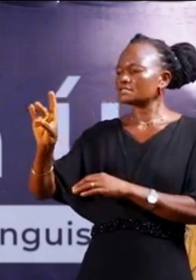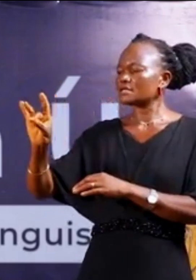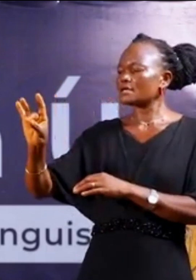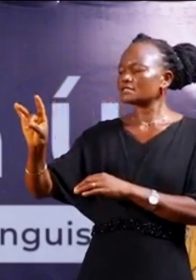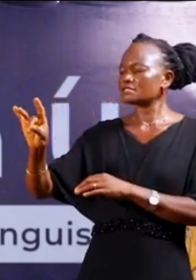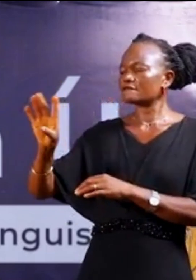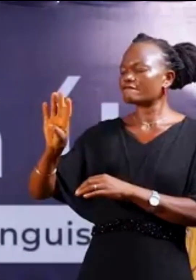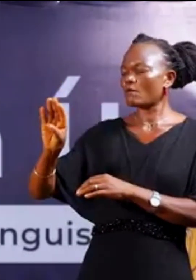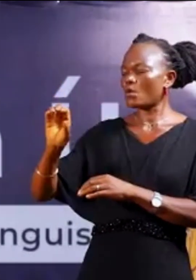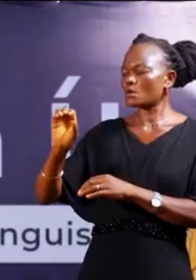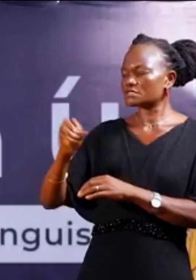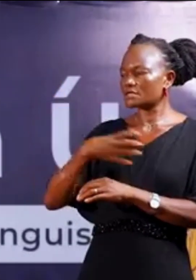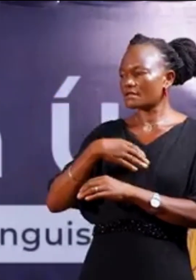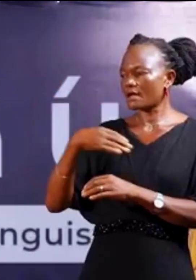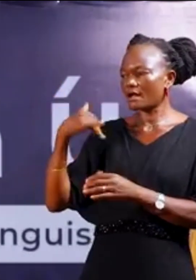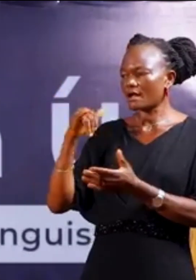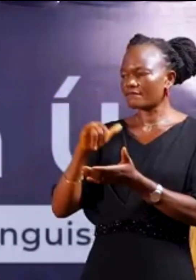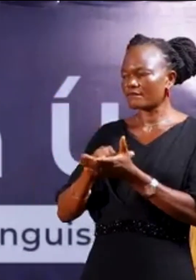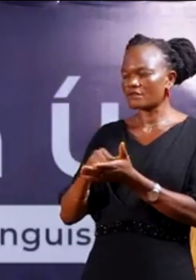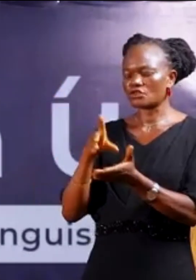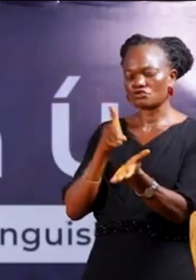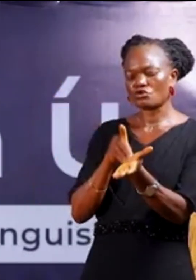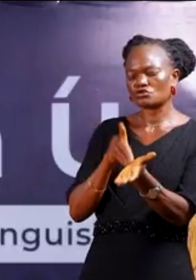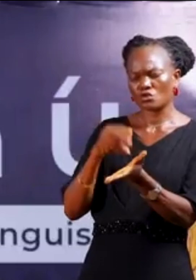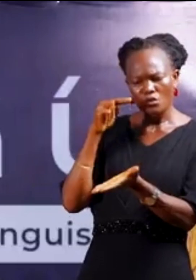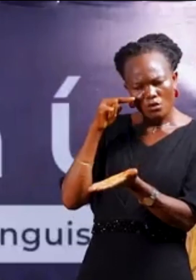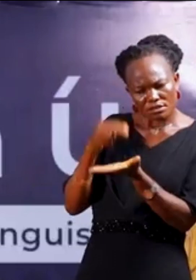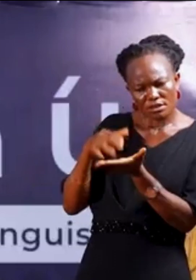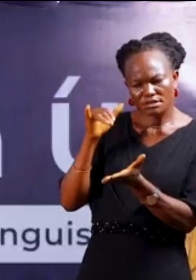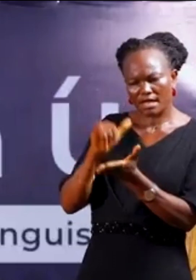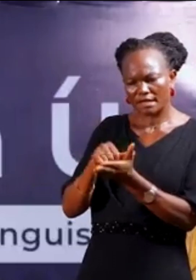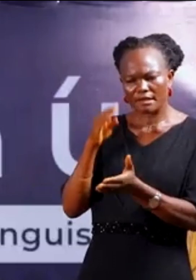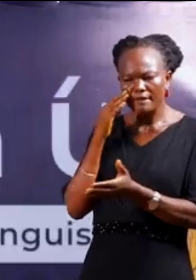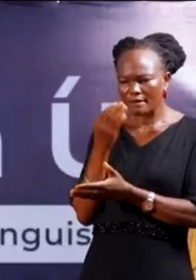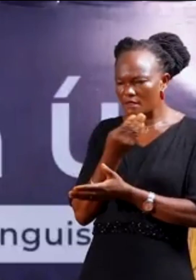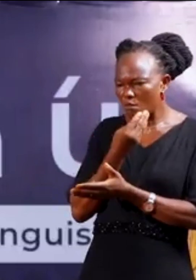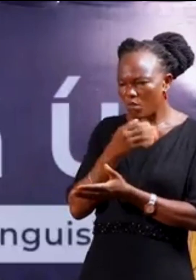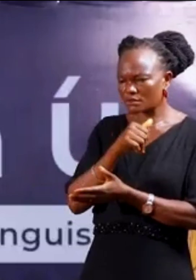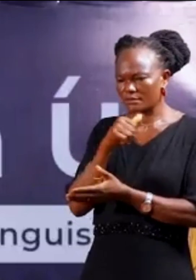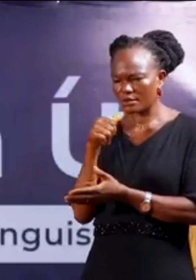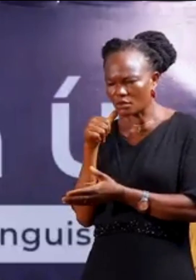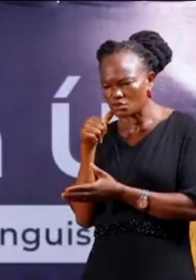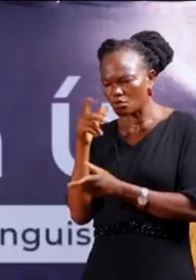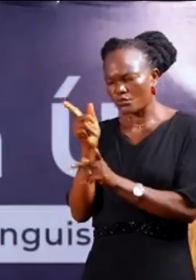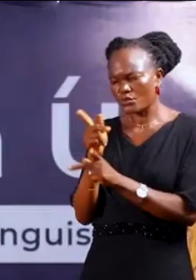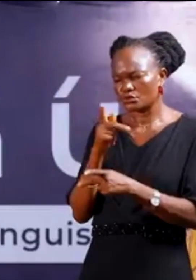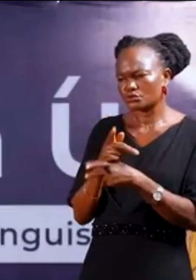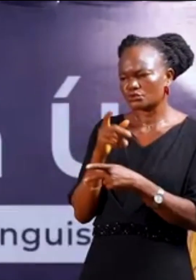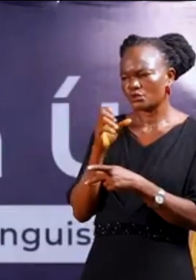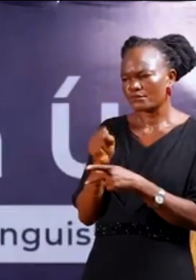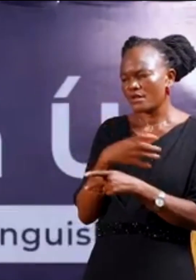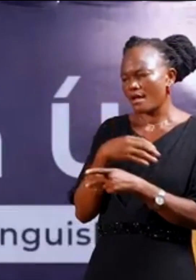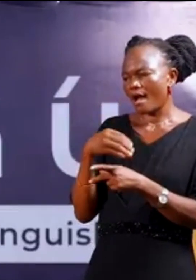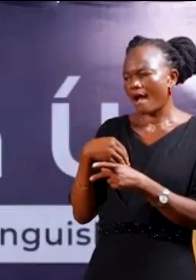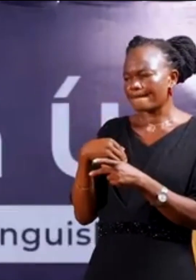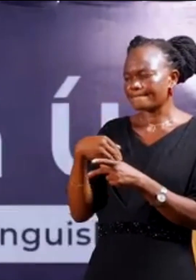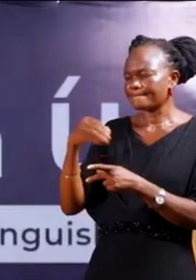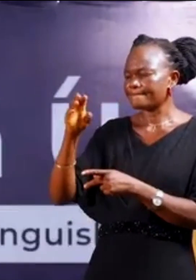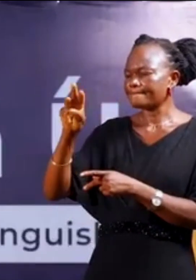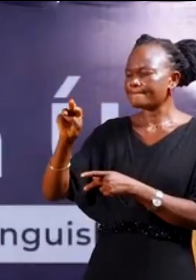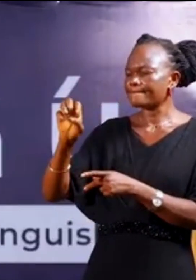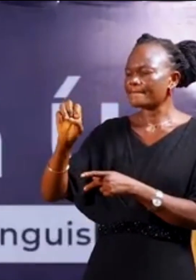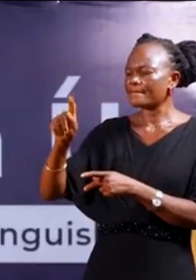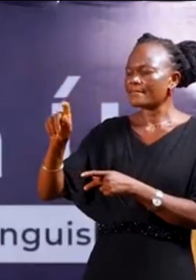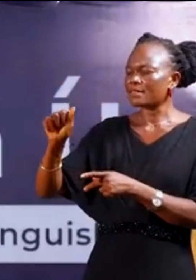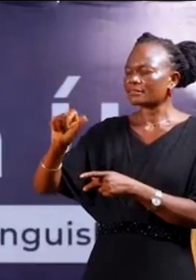Kohl, a German doctor, noticed that the Igbo exported agricultural produce and metal goods